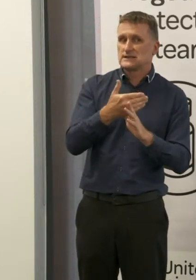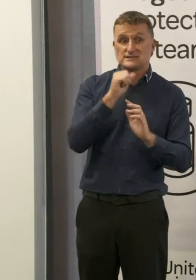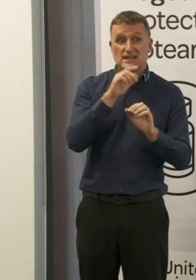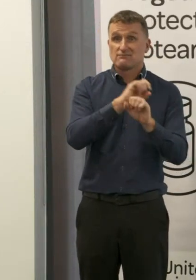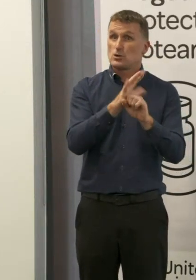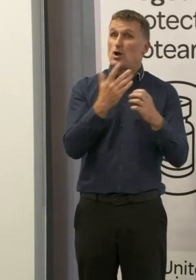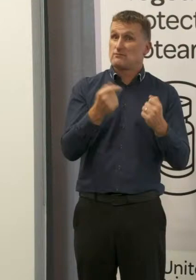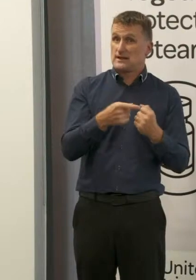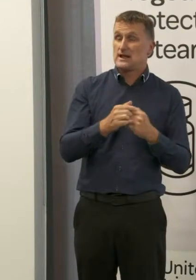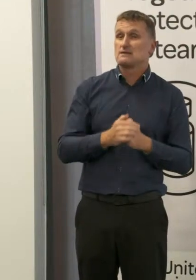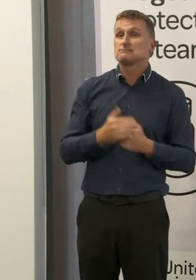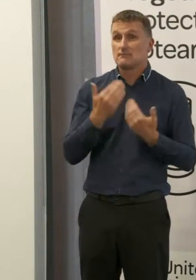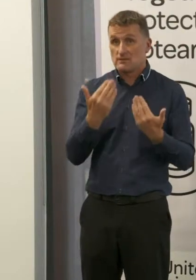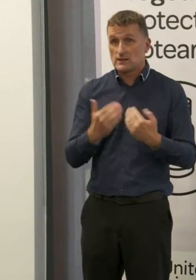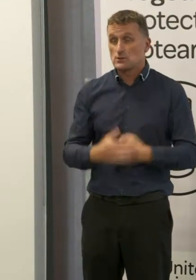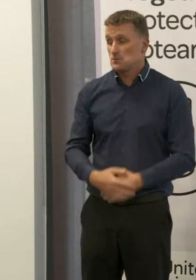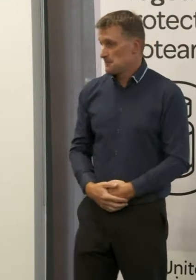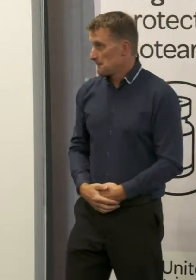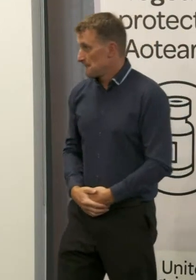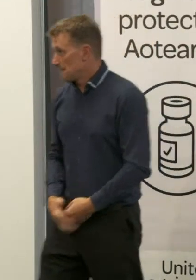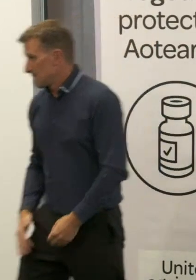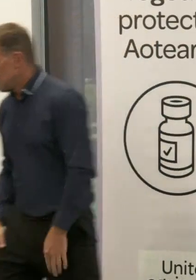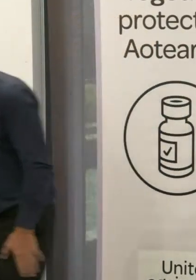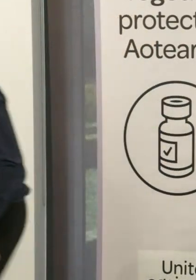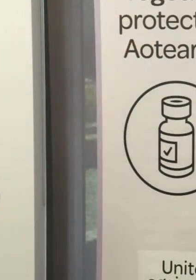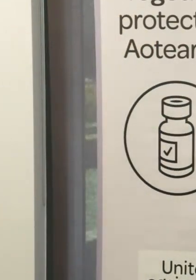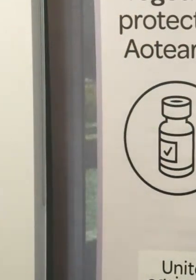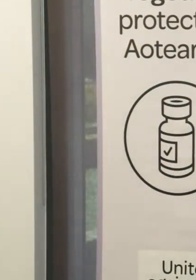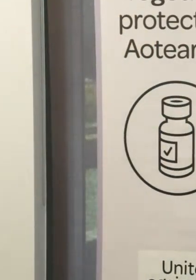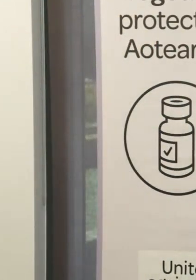COVID-19. Thank you.